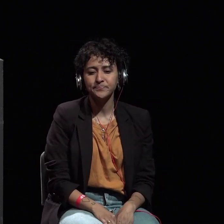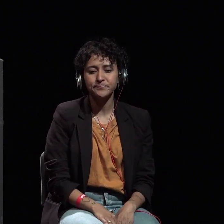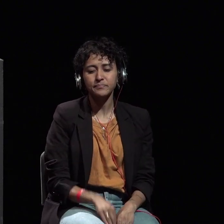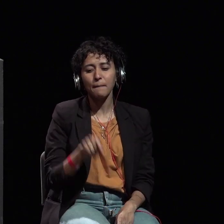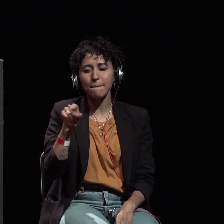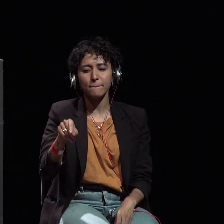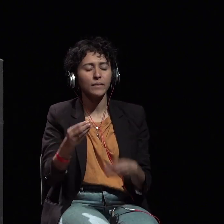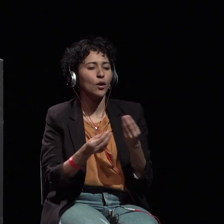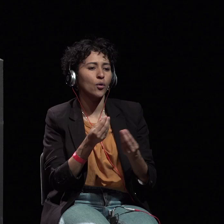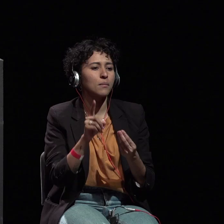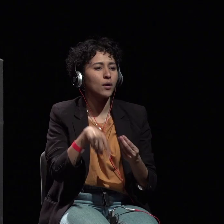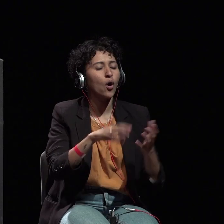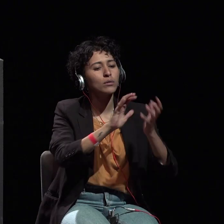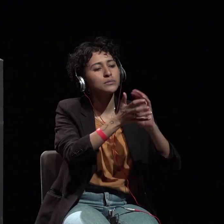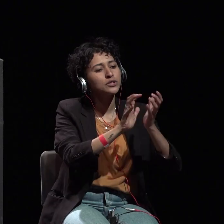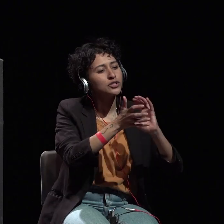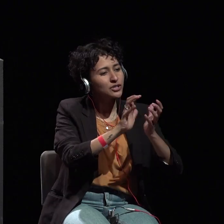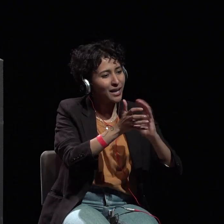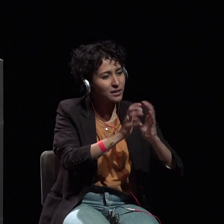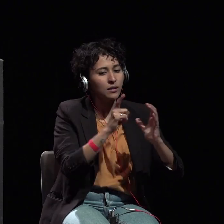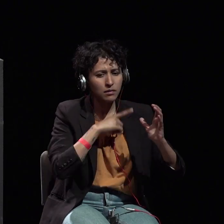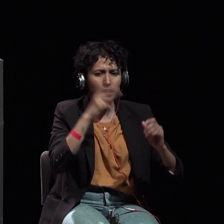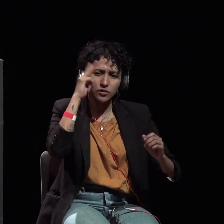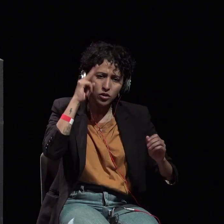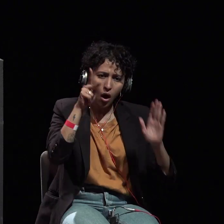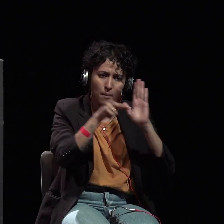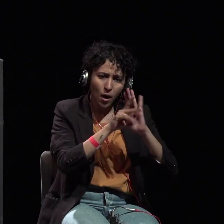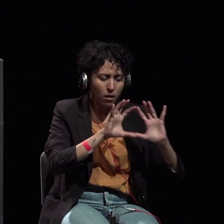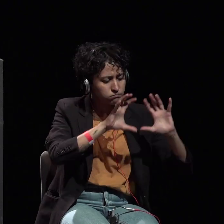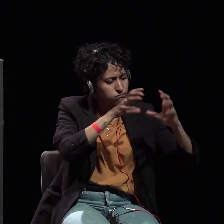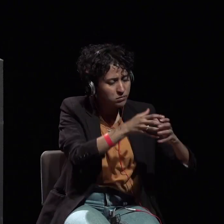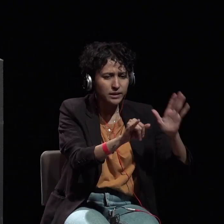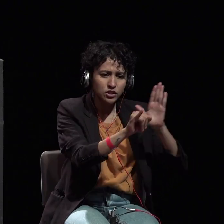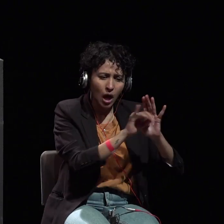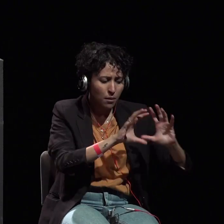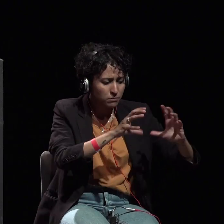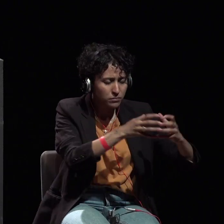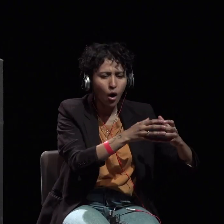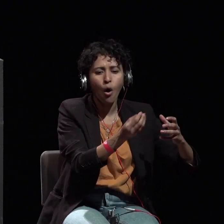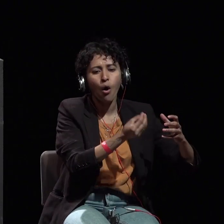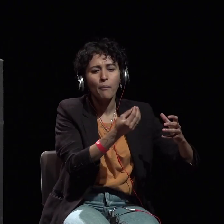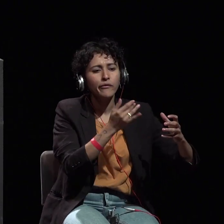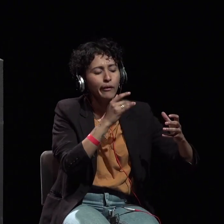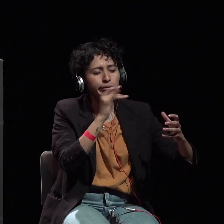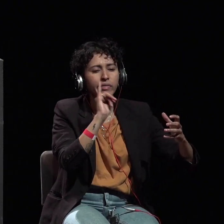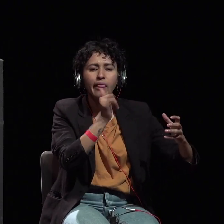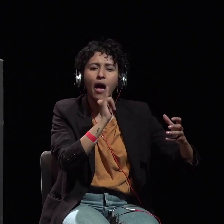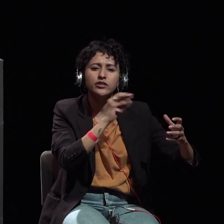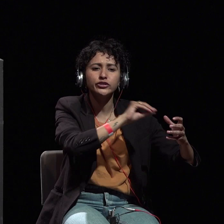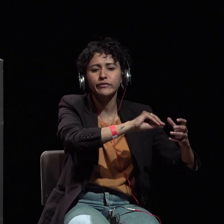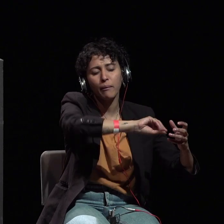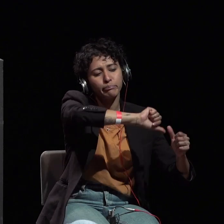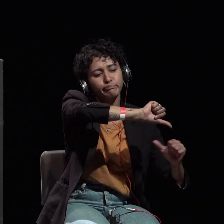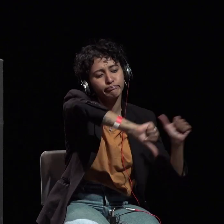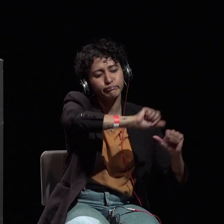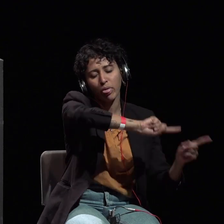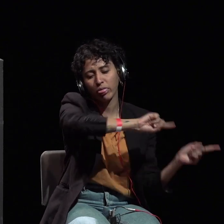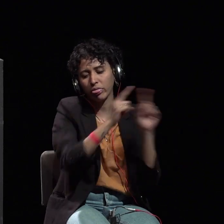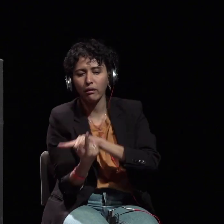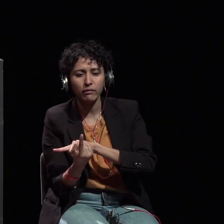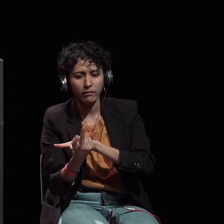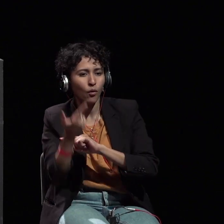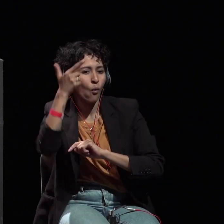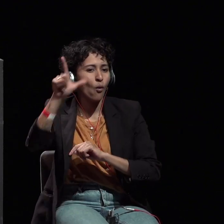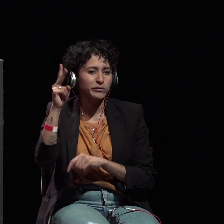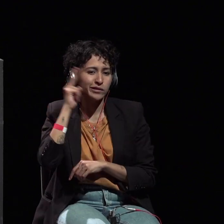poorly cataloged museum objects, we decided to hand annotate the display labels to reveal how mistaken we have been and to